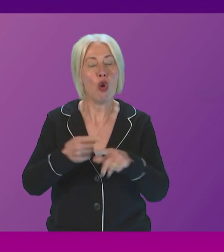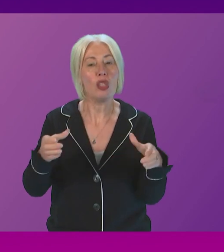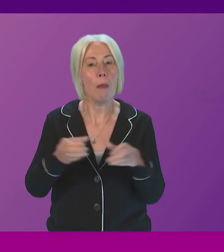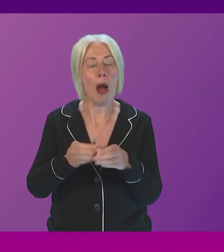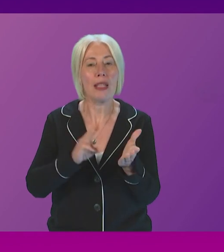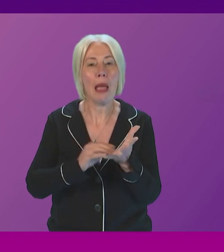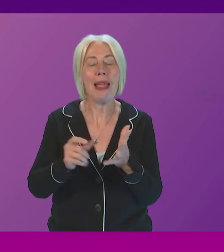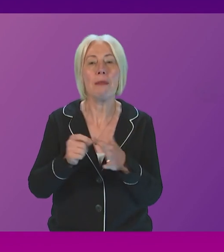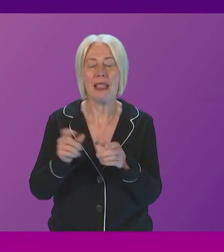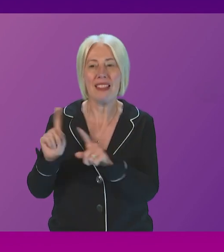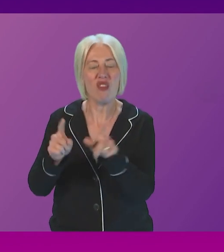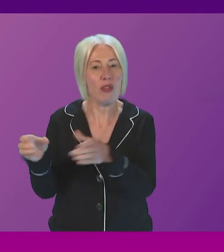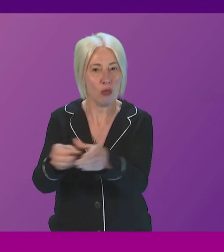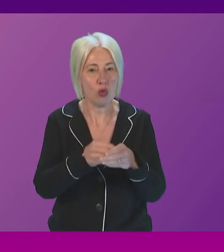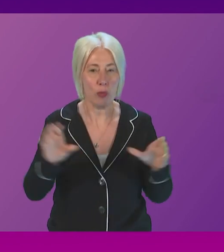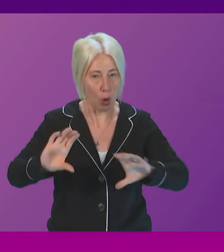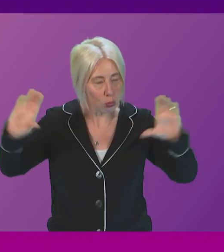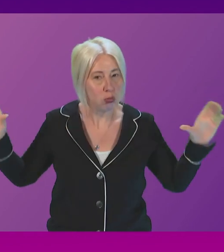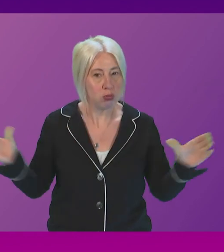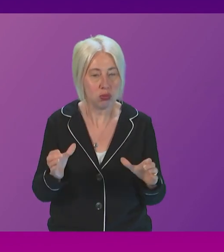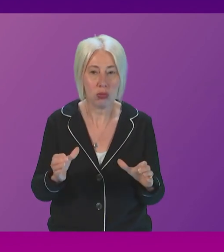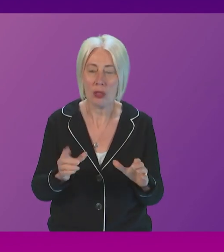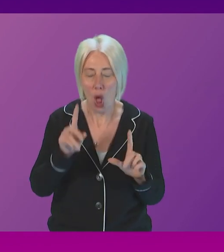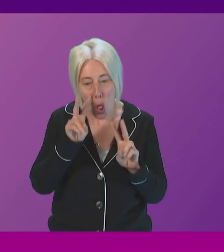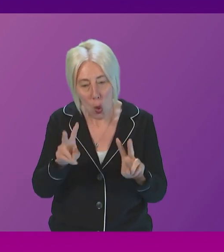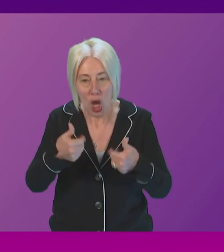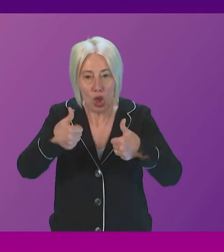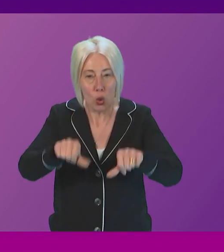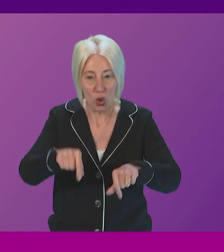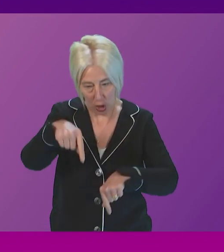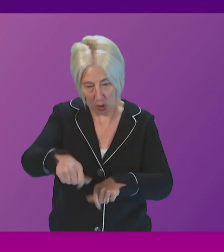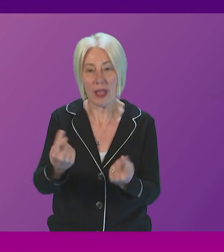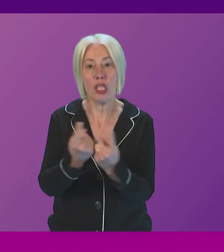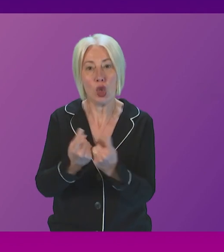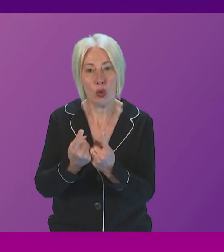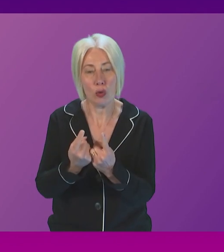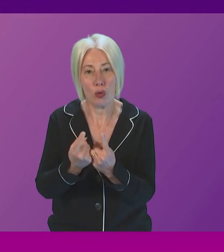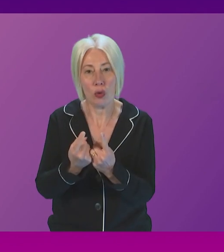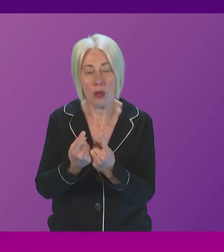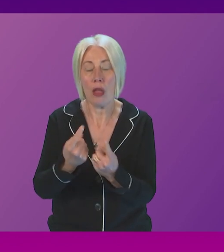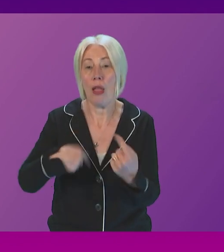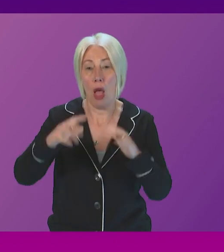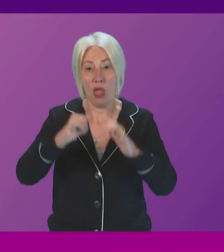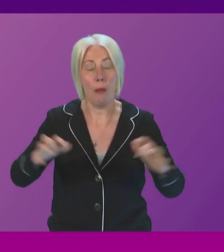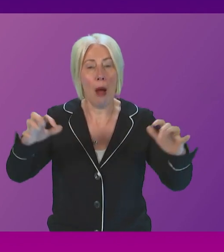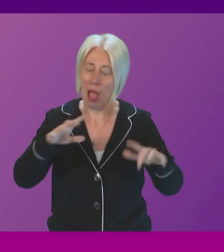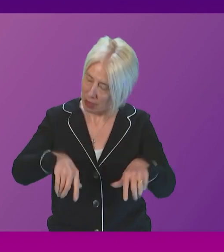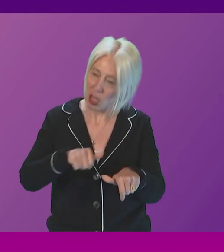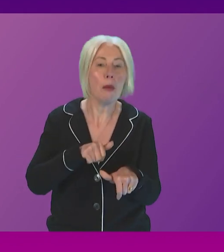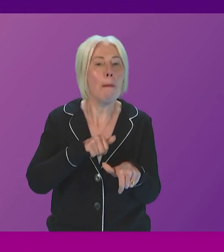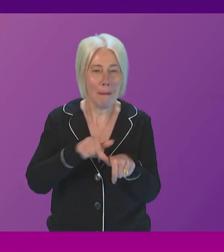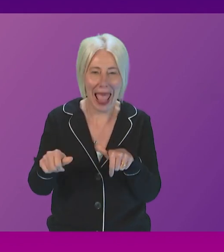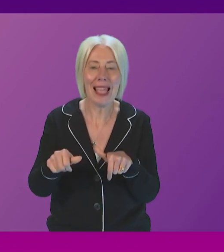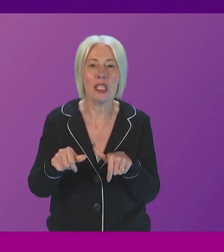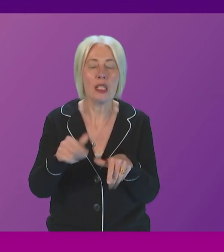MSPs have managed to come together and find a solution to this issue. I think that our parliament is the best when